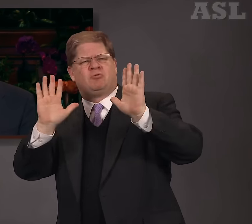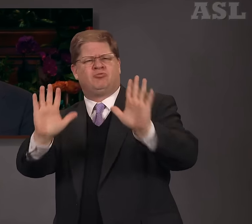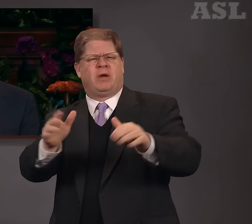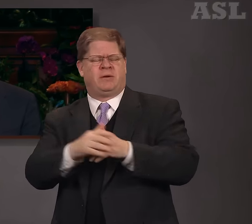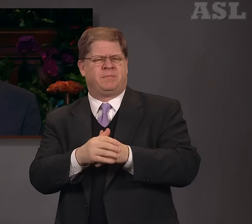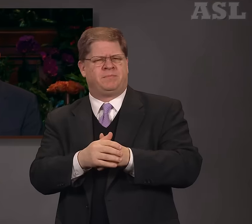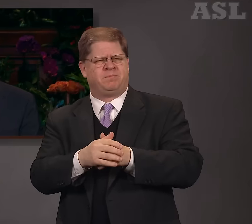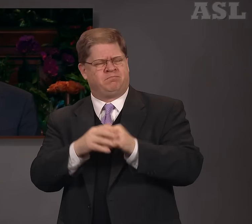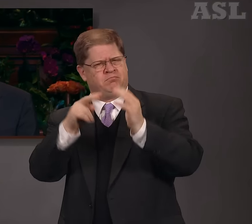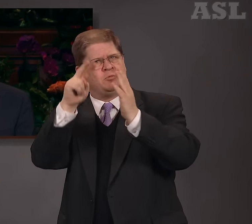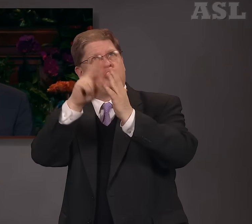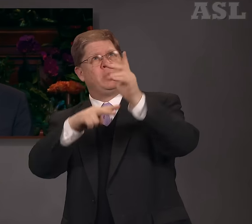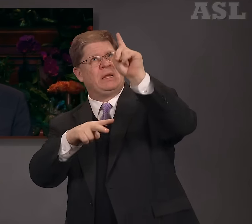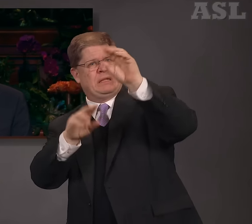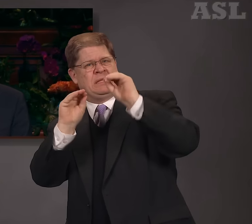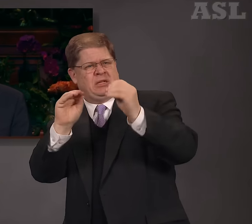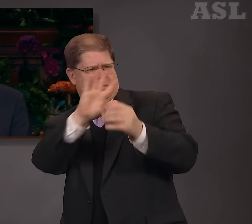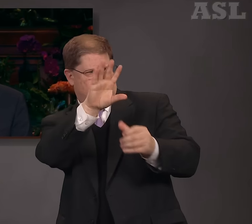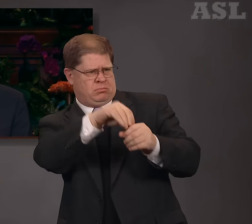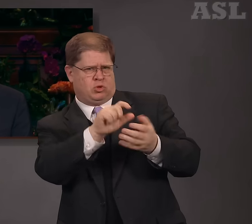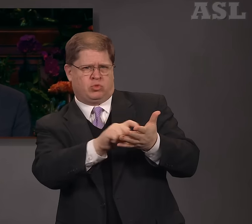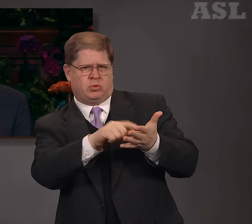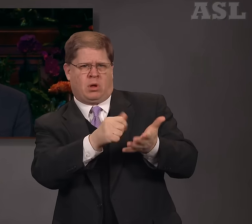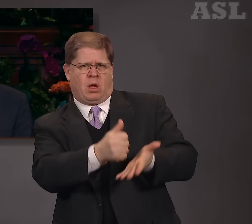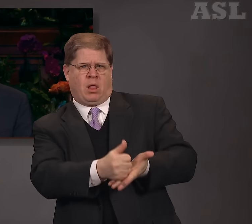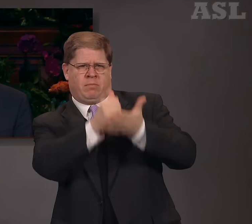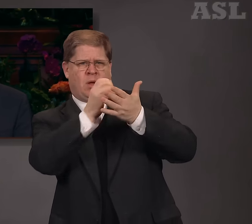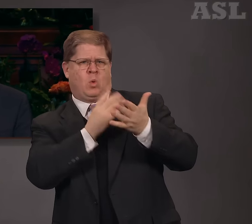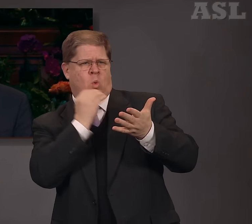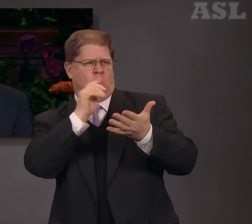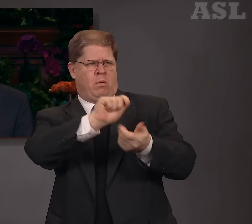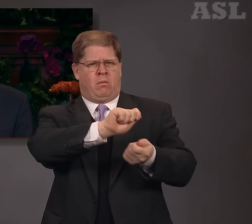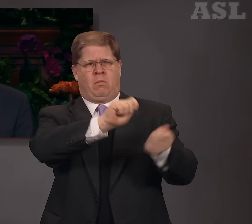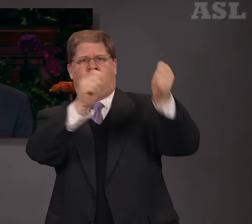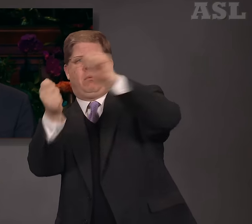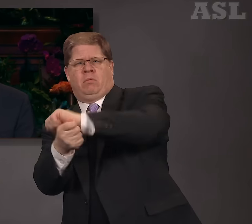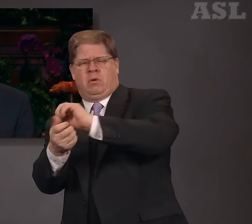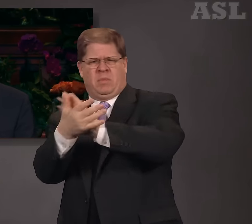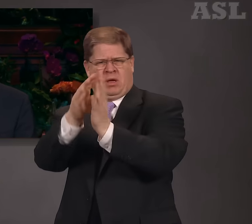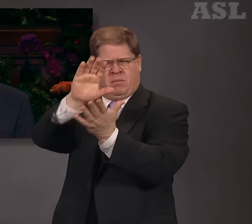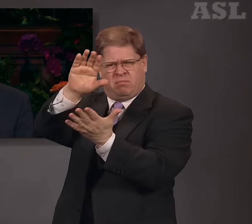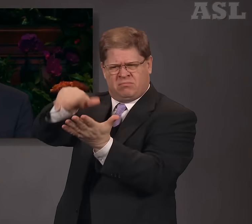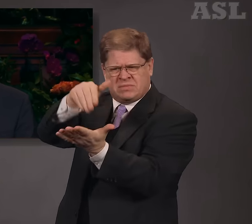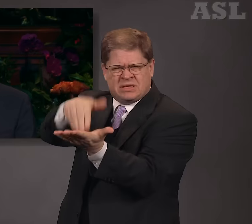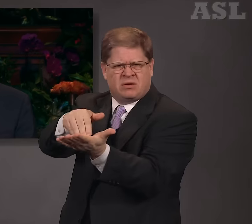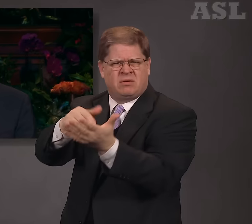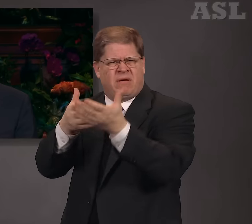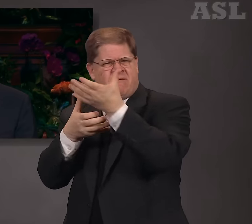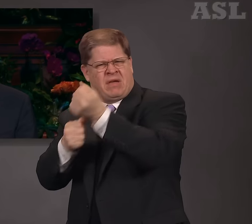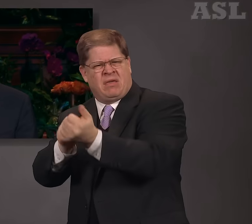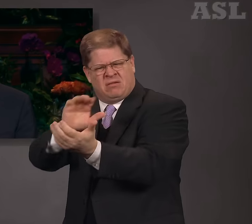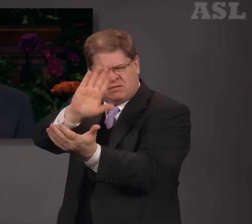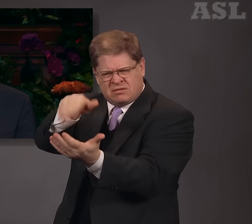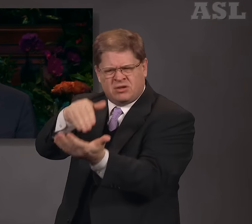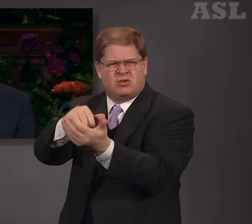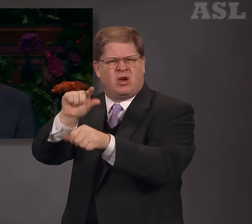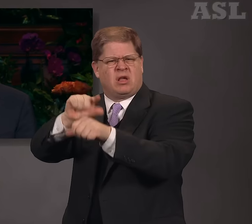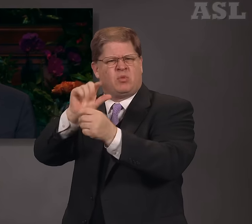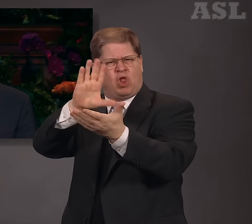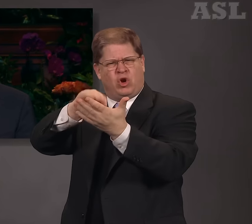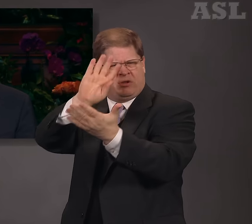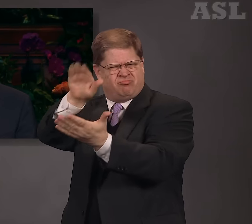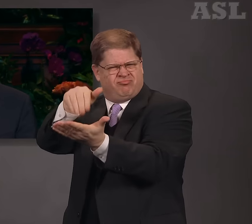Reading the Savior's teachings in the scriptures helps us transform our homes into sanctuaries of faith and centers of gospel